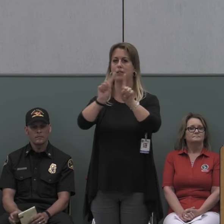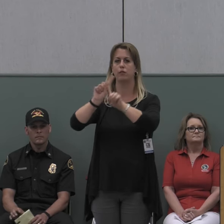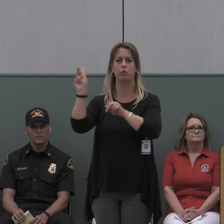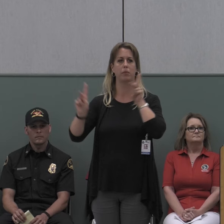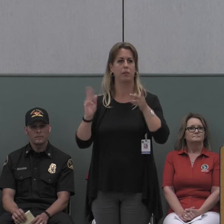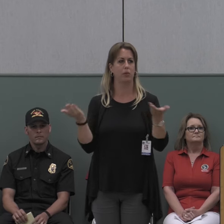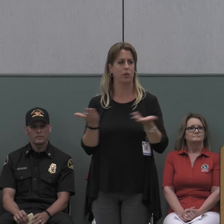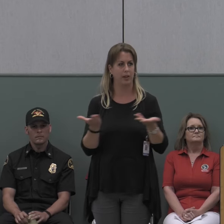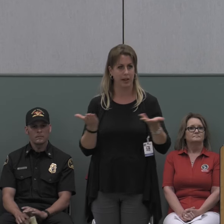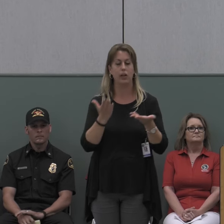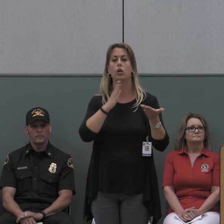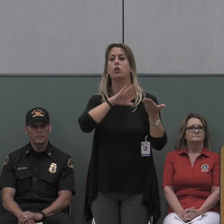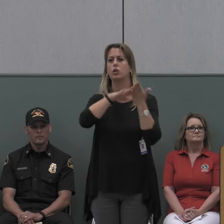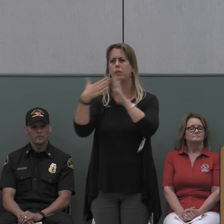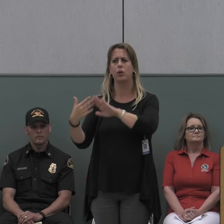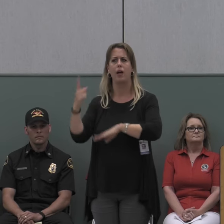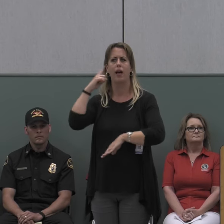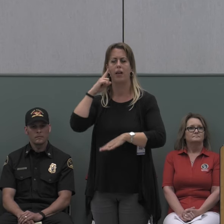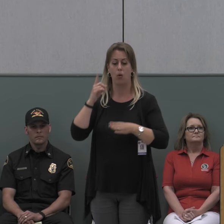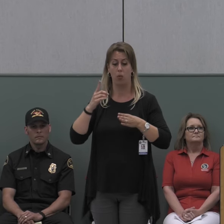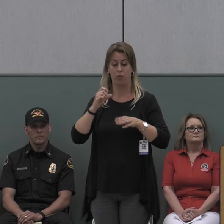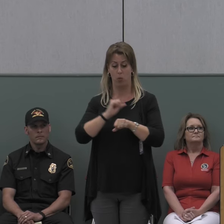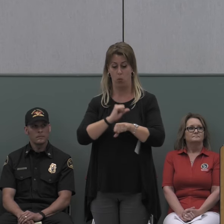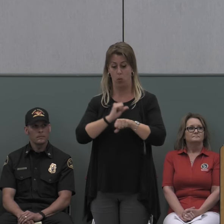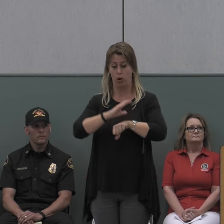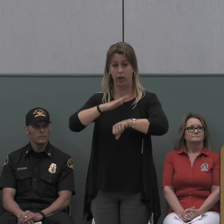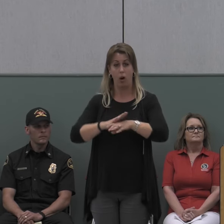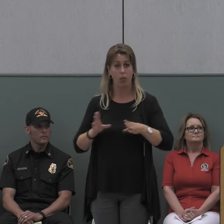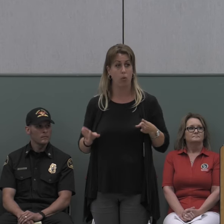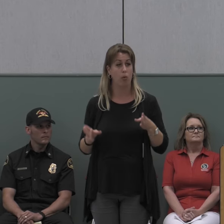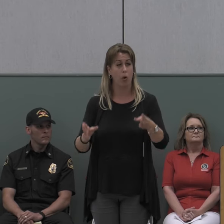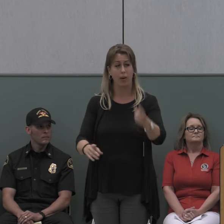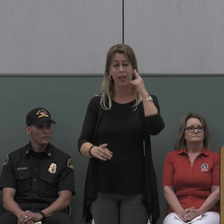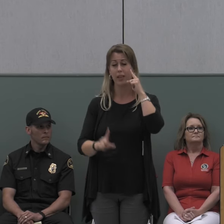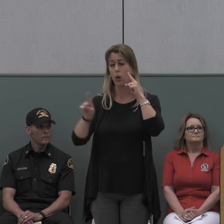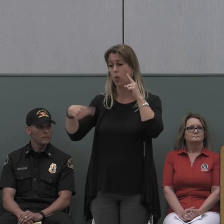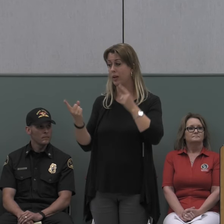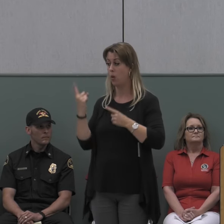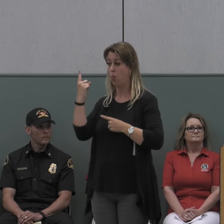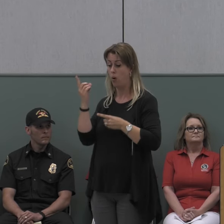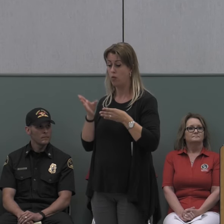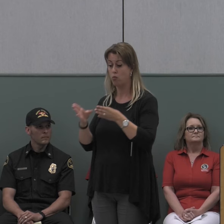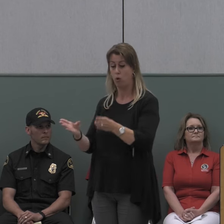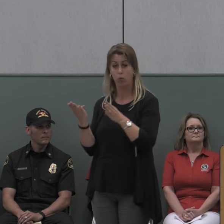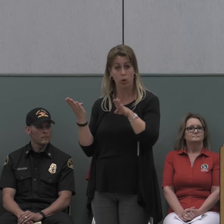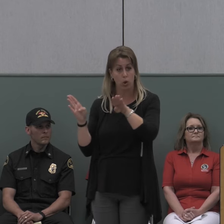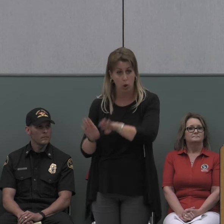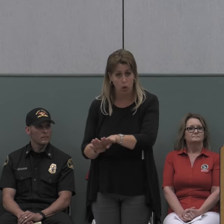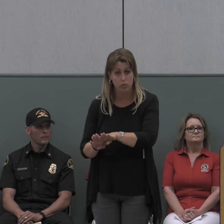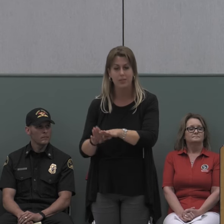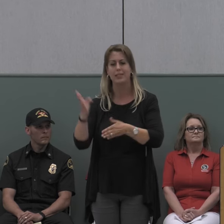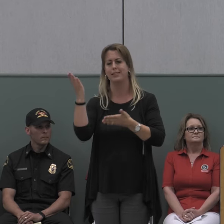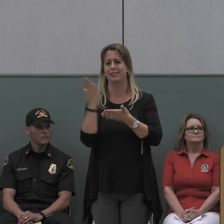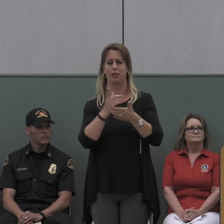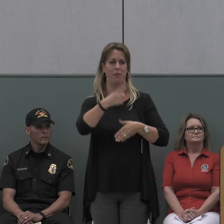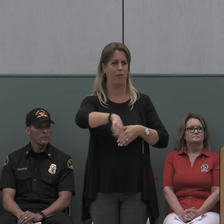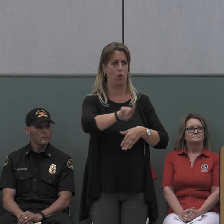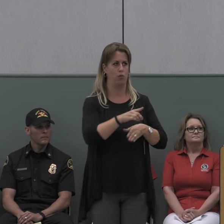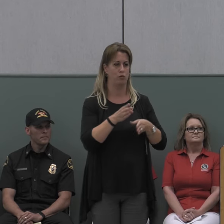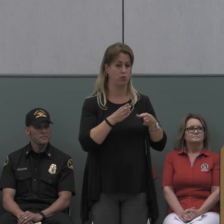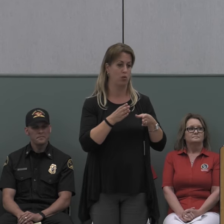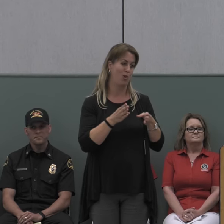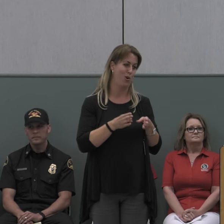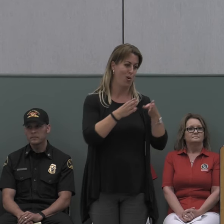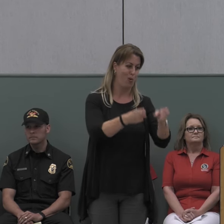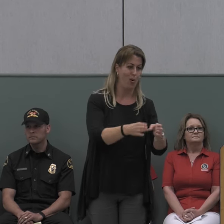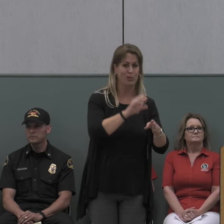we might have only one road closure left in the community. Now, some of those roads aren't quite what they used to be, but at least they're